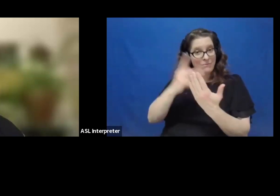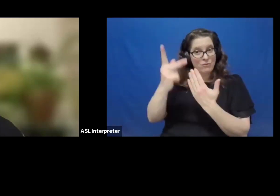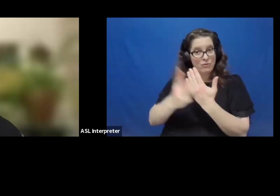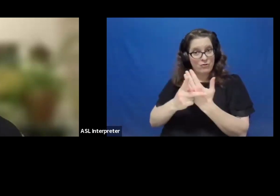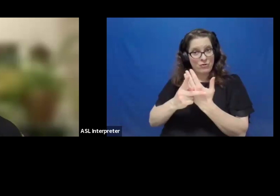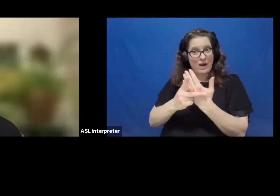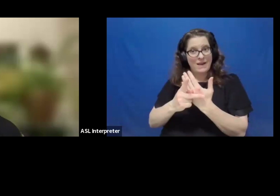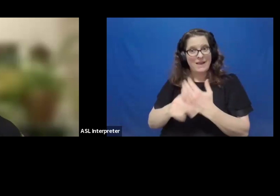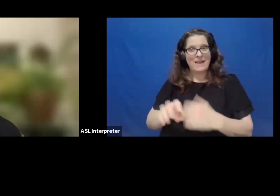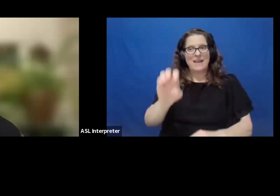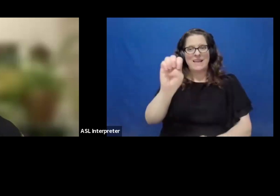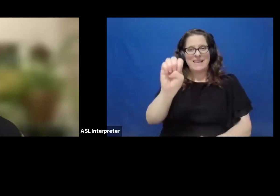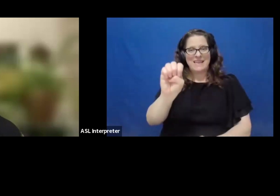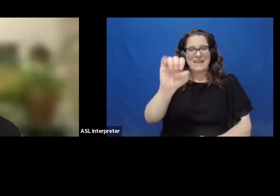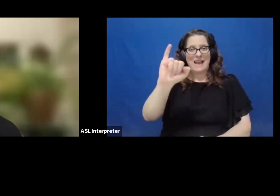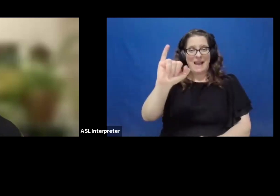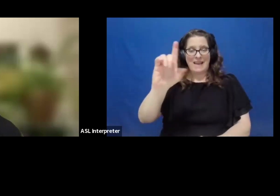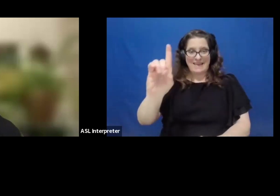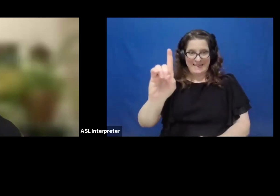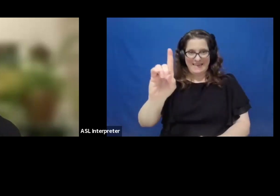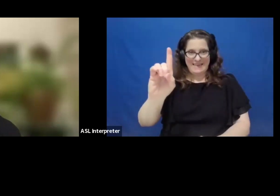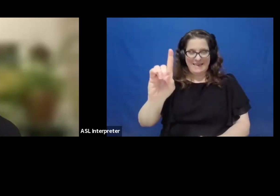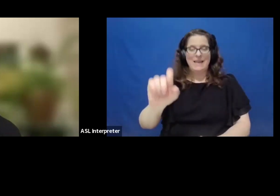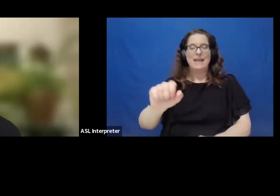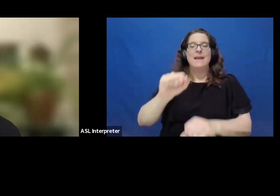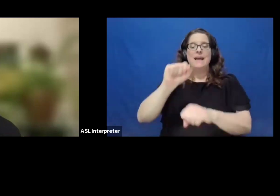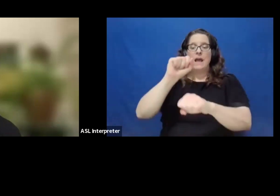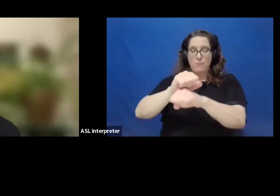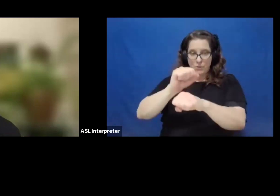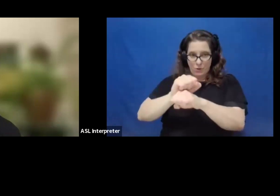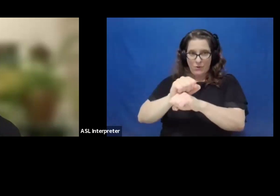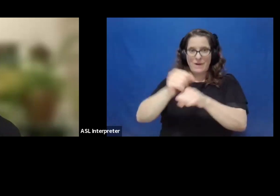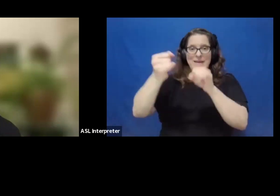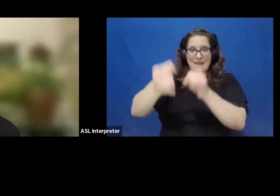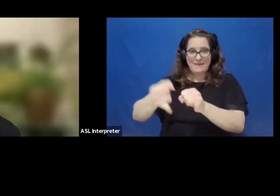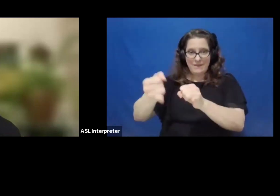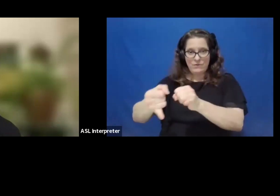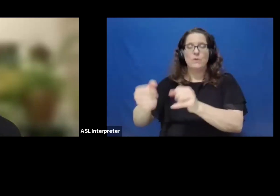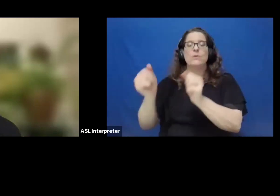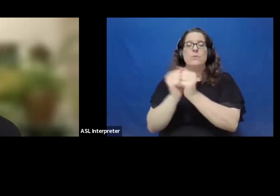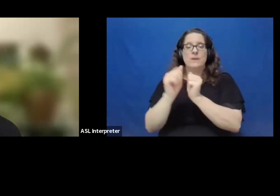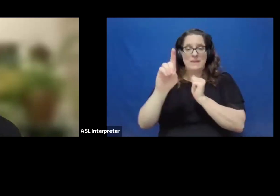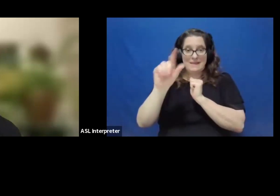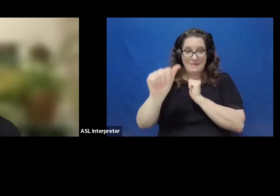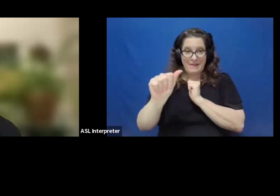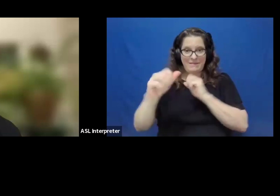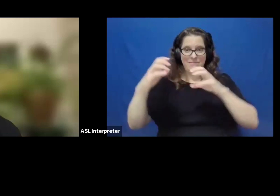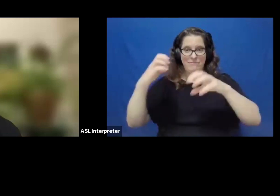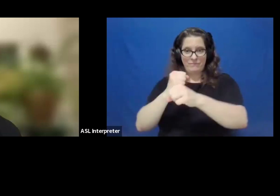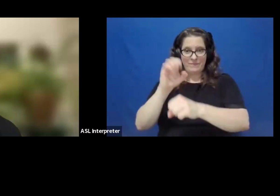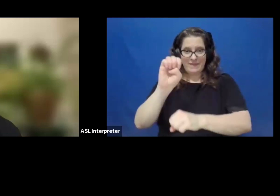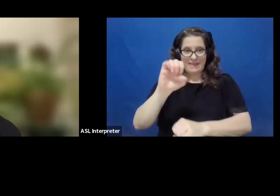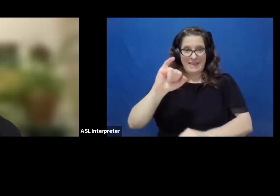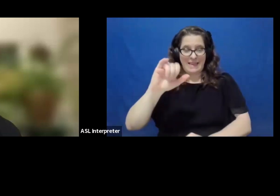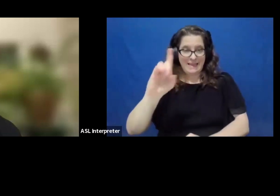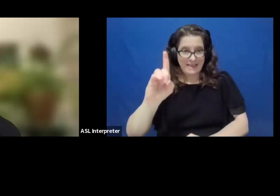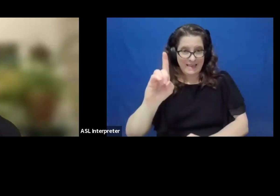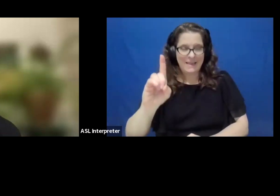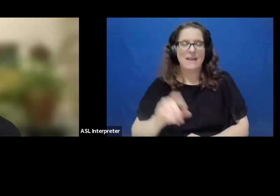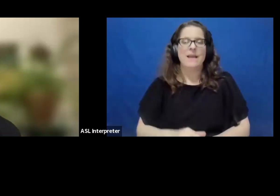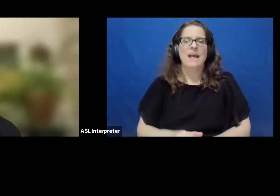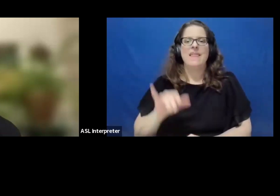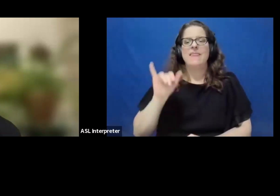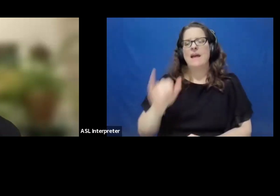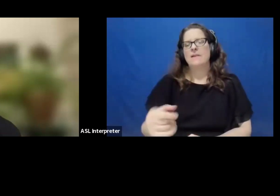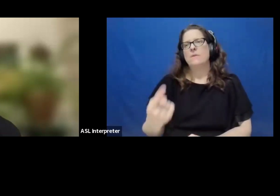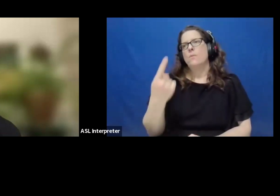as EID for short, Employed Individuals with Disabilities, is one of